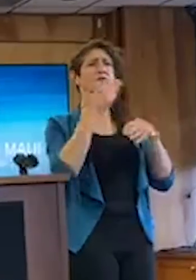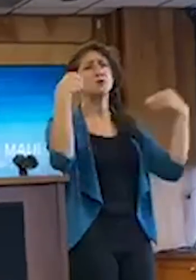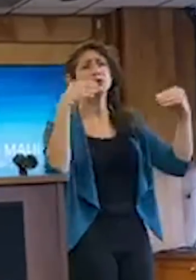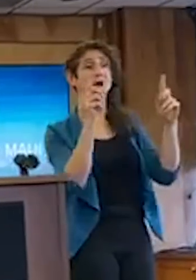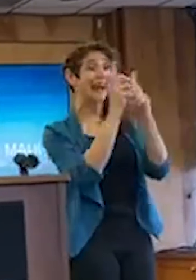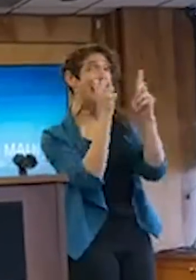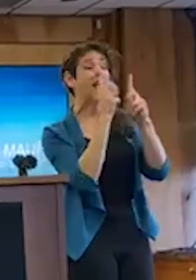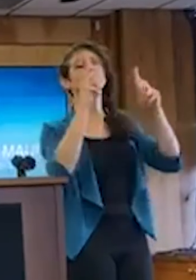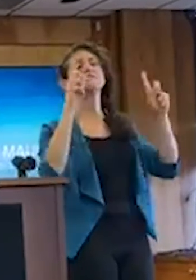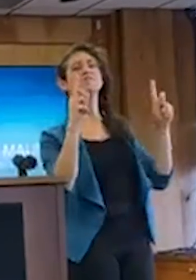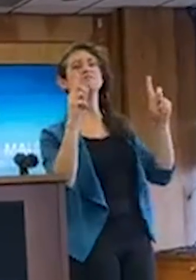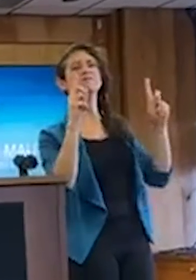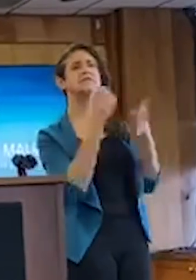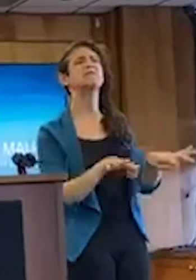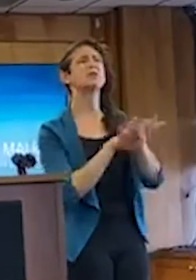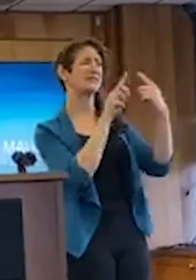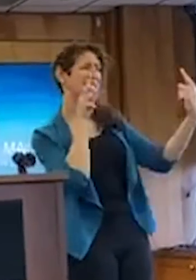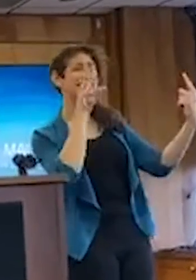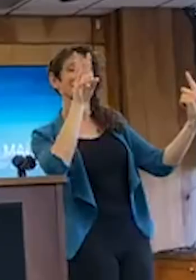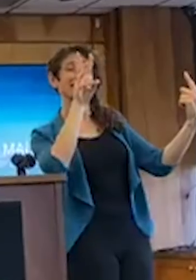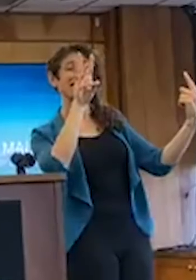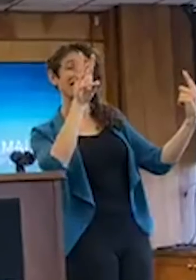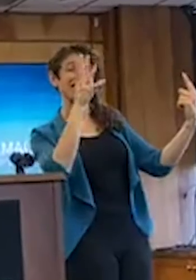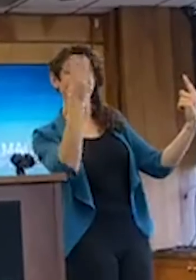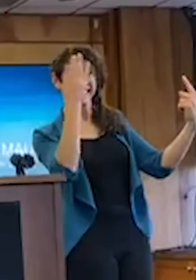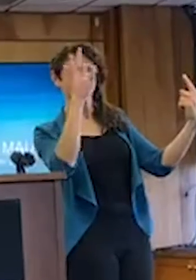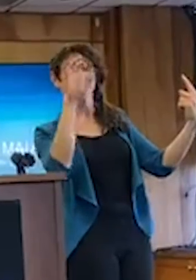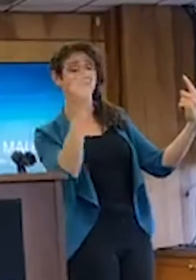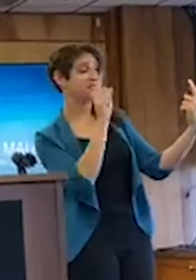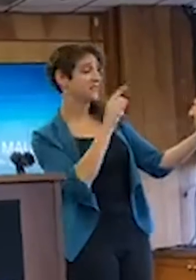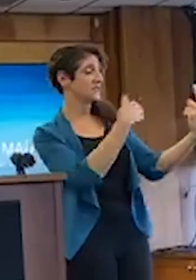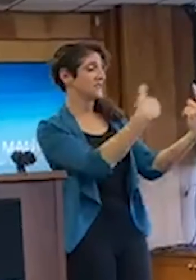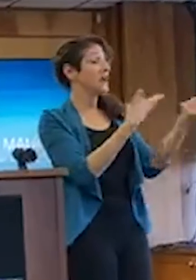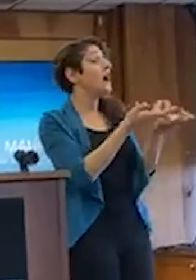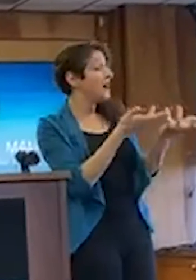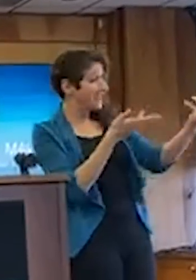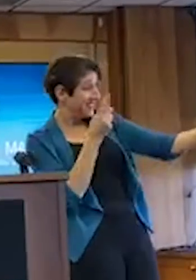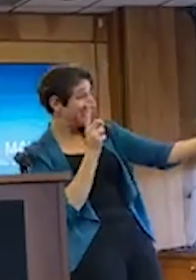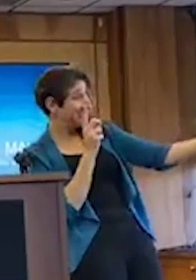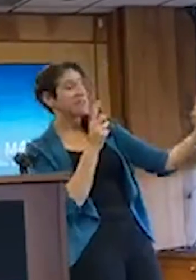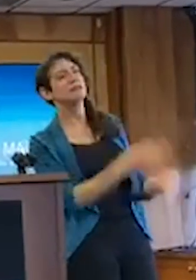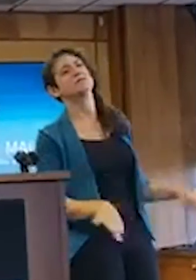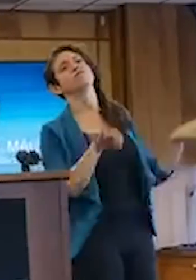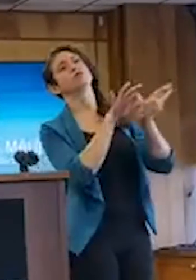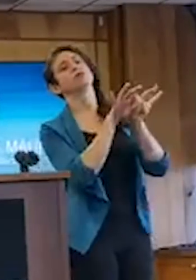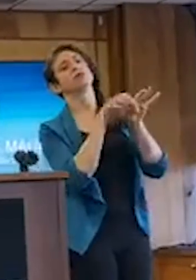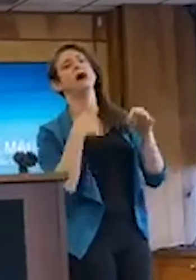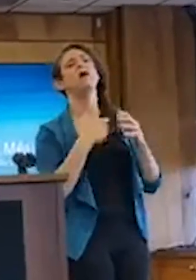Distance socializing is so very important. I pray that we all work together as a